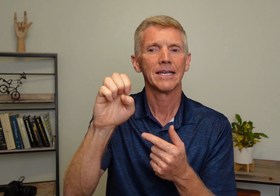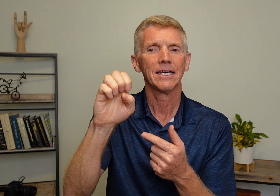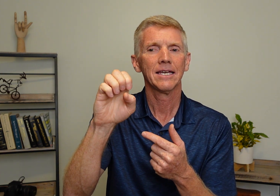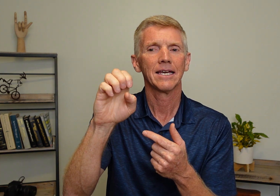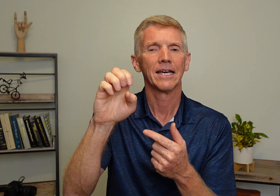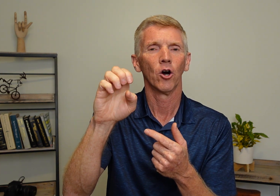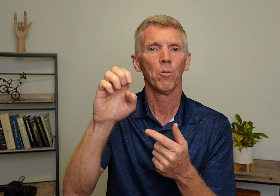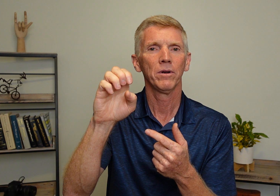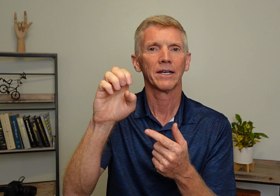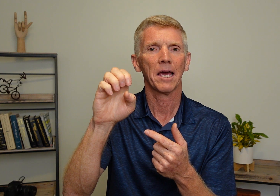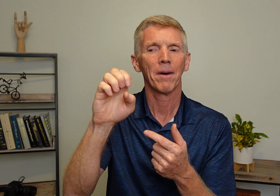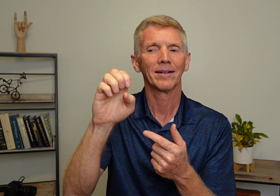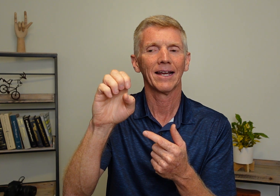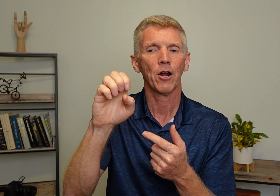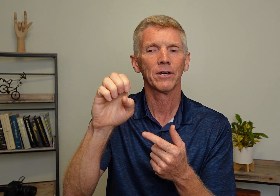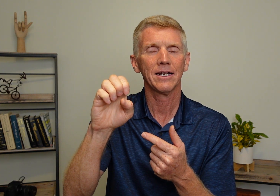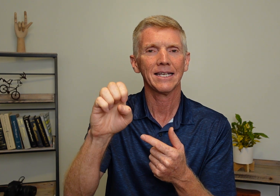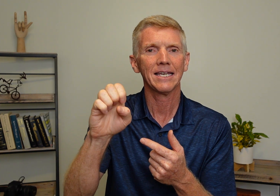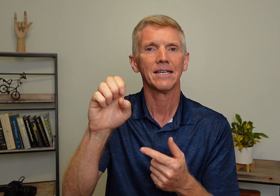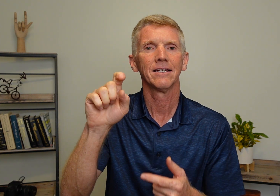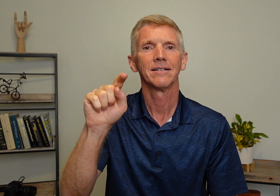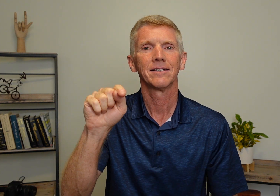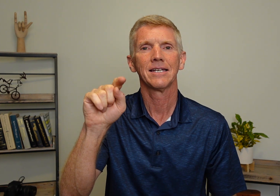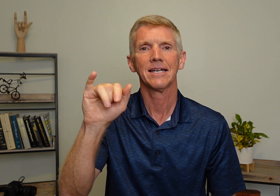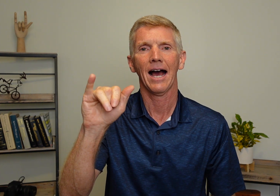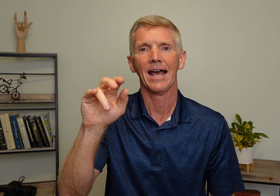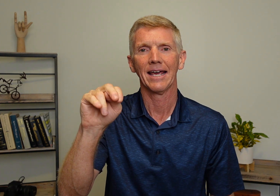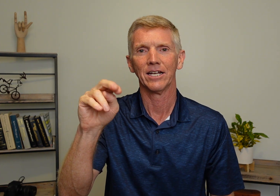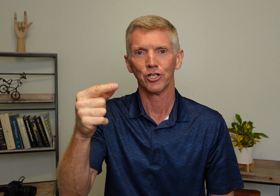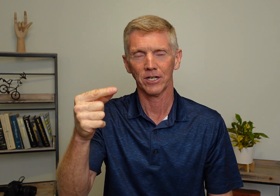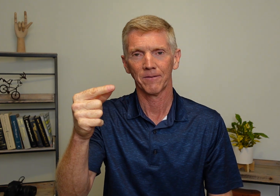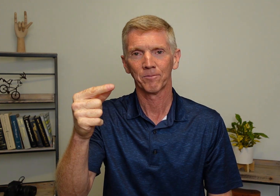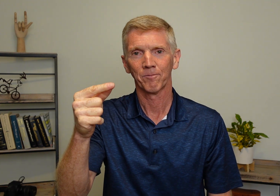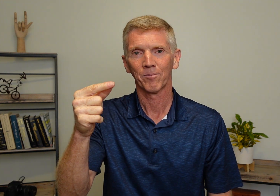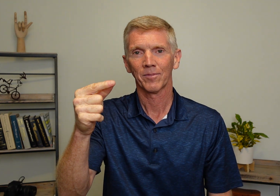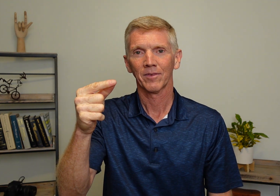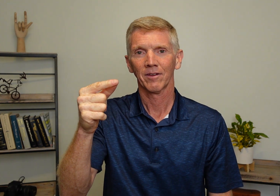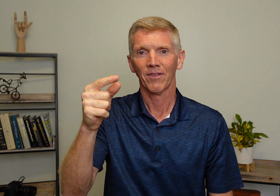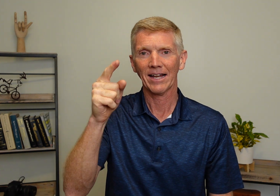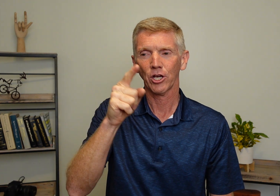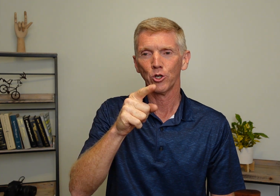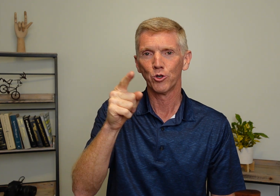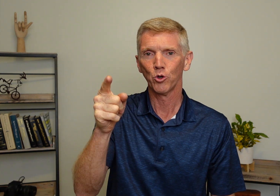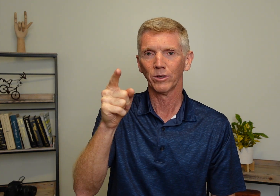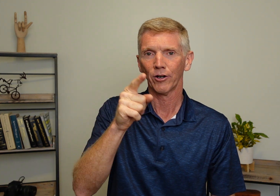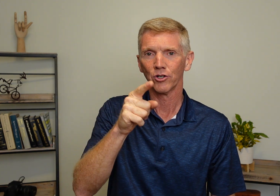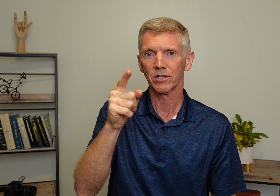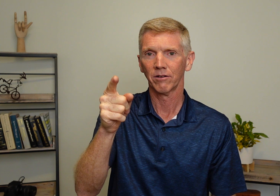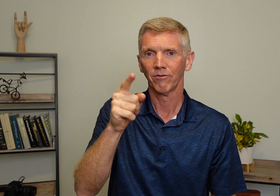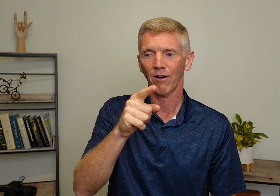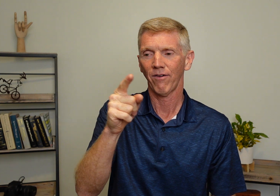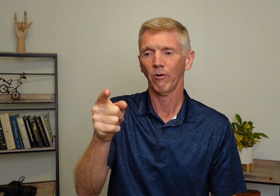M-E. It opened and came back down again. E-T-I-N-G. That's how you do two letters that follow each